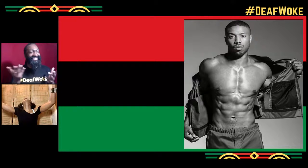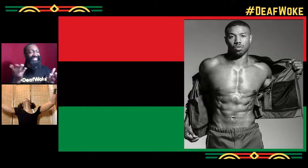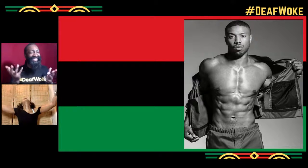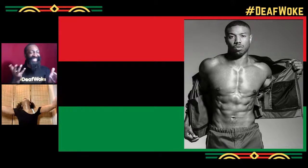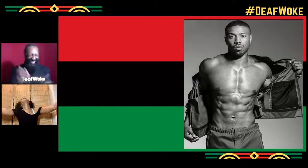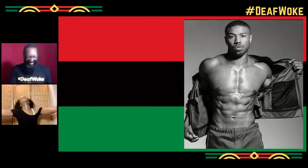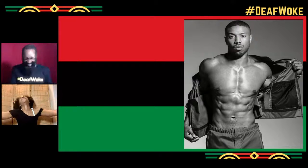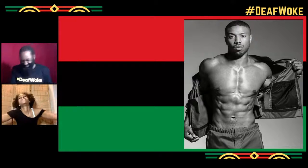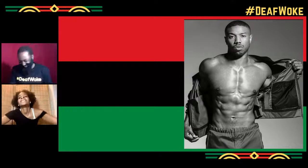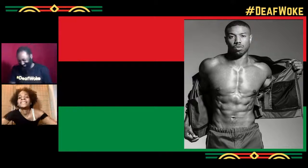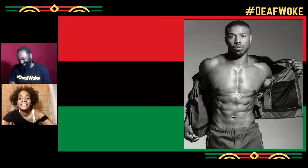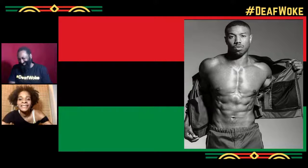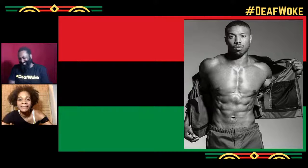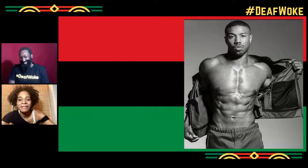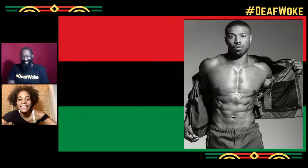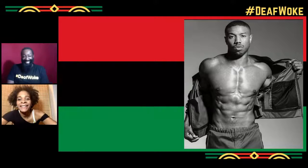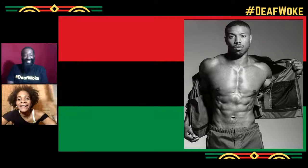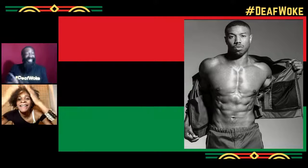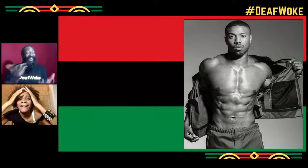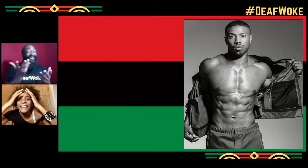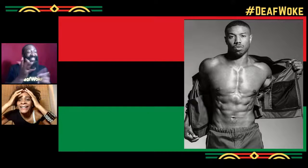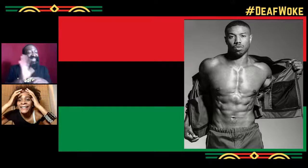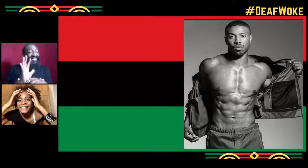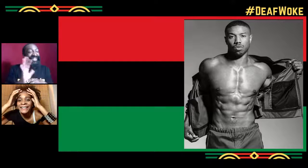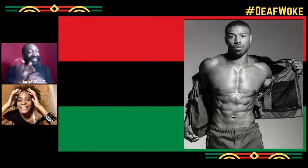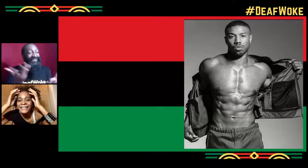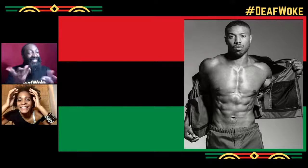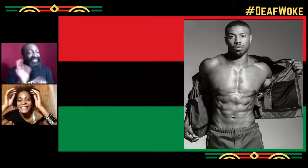I mean, I What's the film recognize him. that he was Obviously, I in? recognize him.